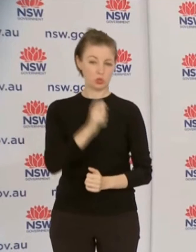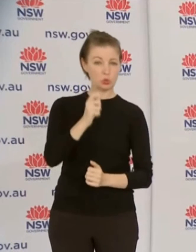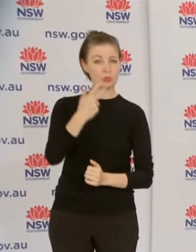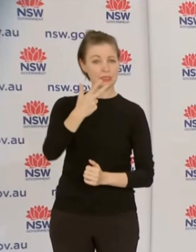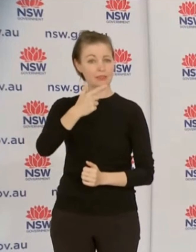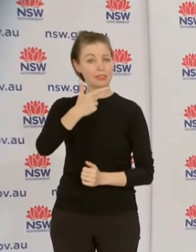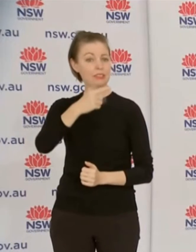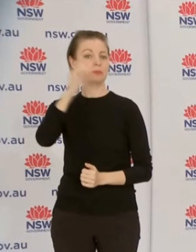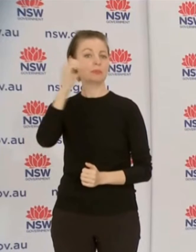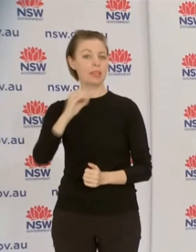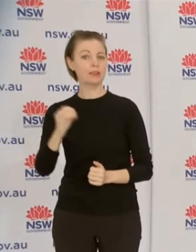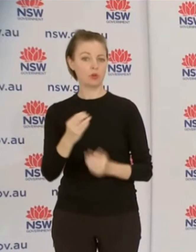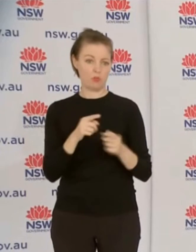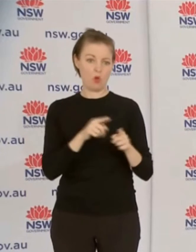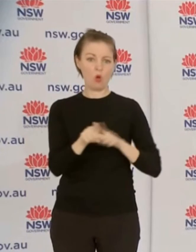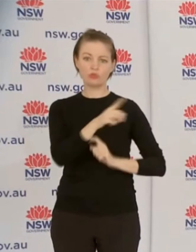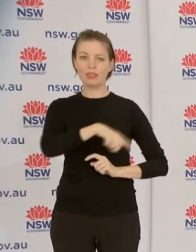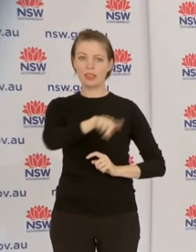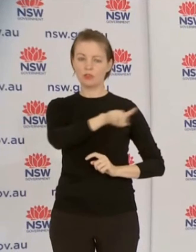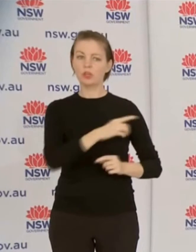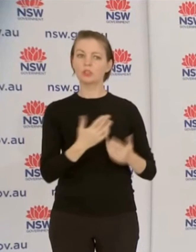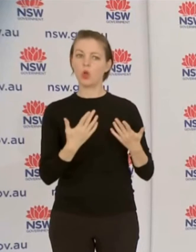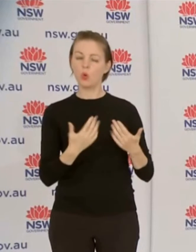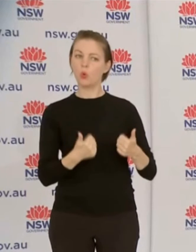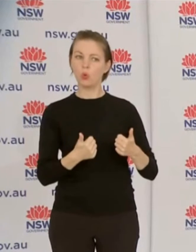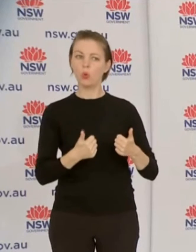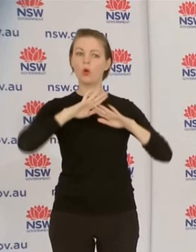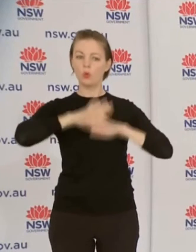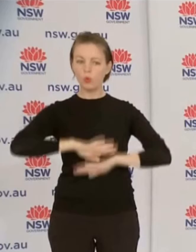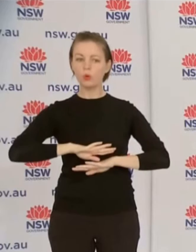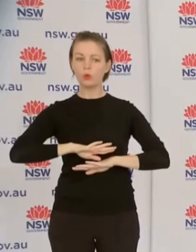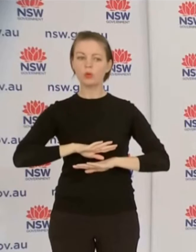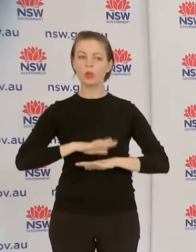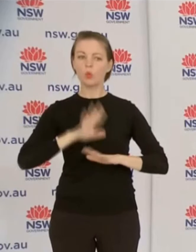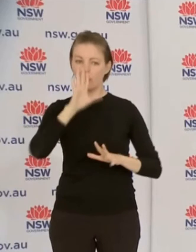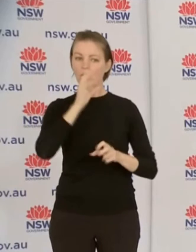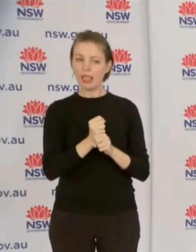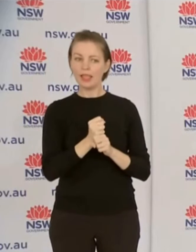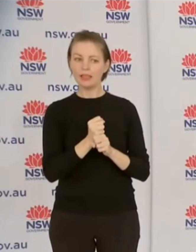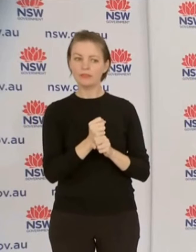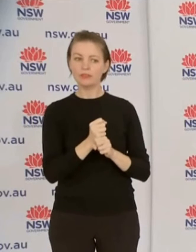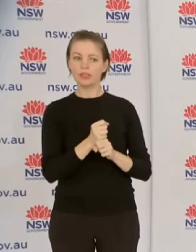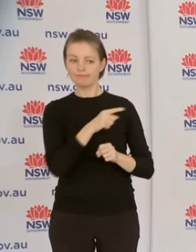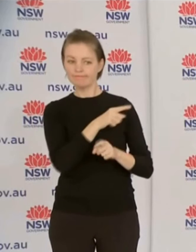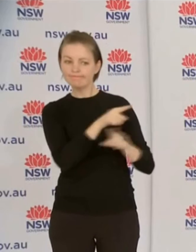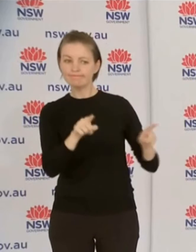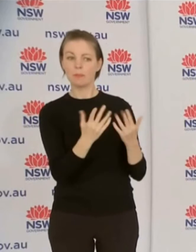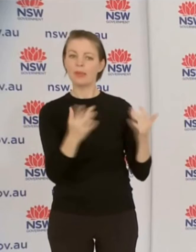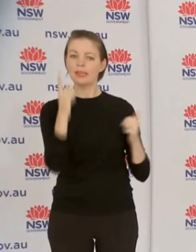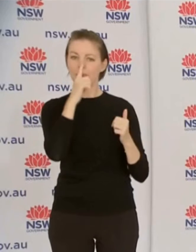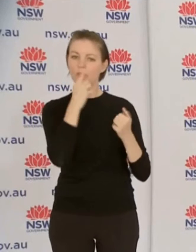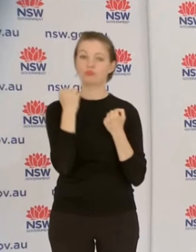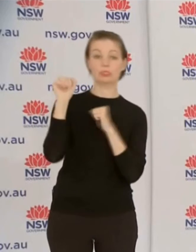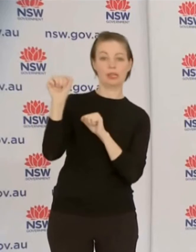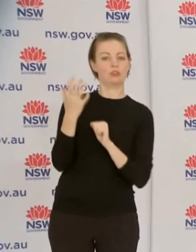foolproof because it's not double dose, it does give us some level of comfort that some proportion of the community is some way protected. So that